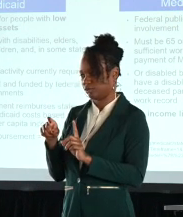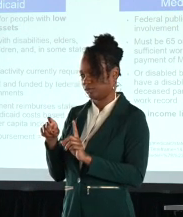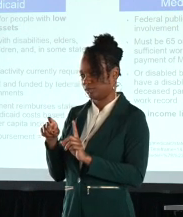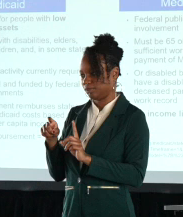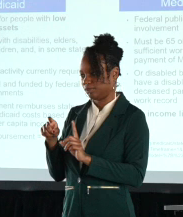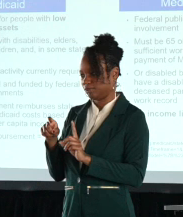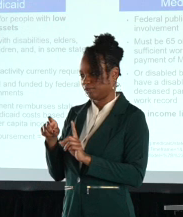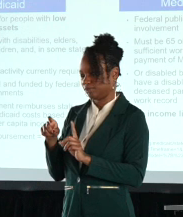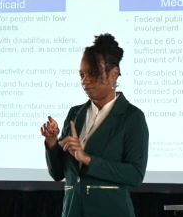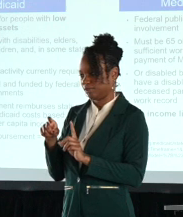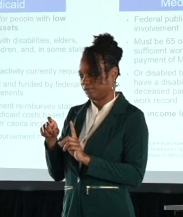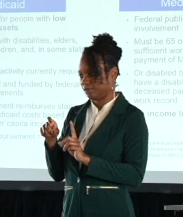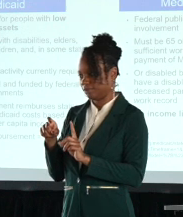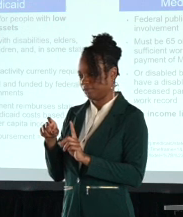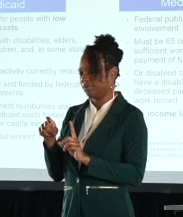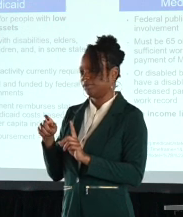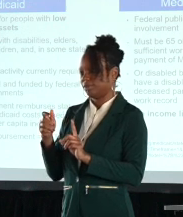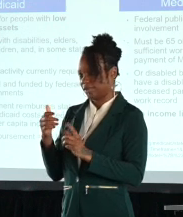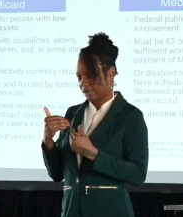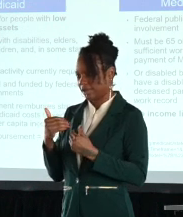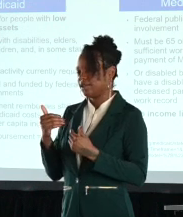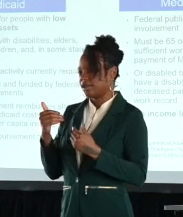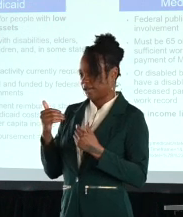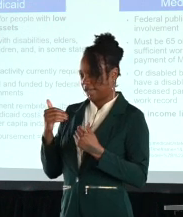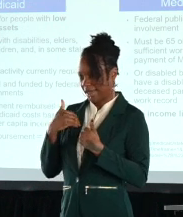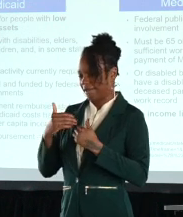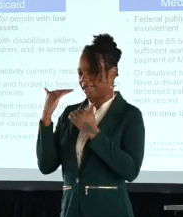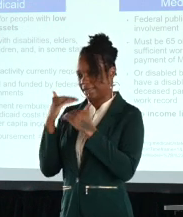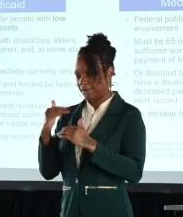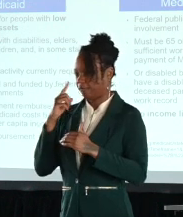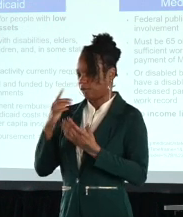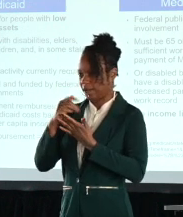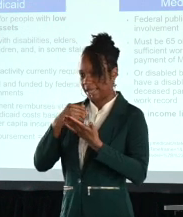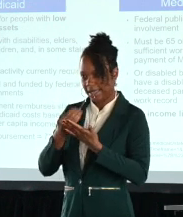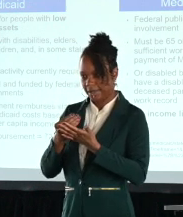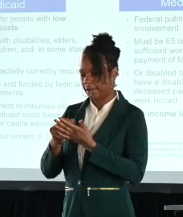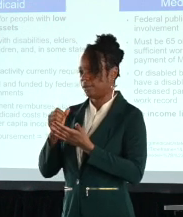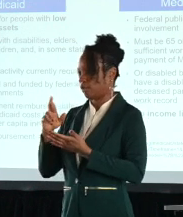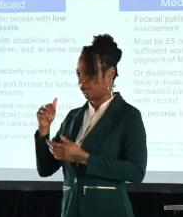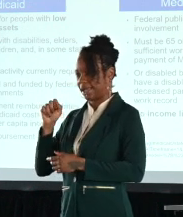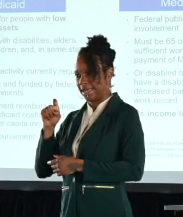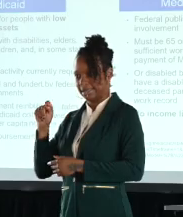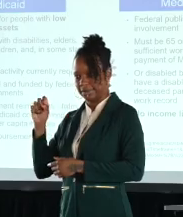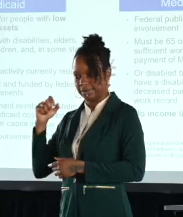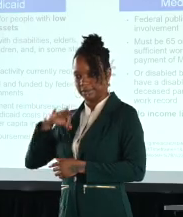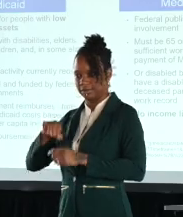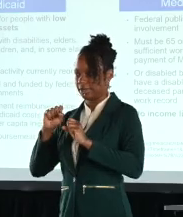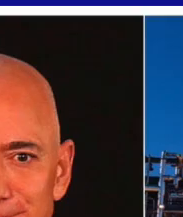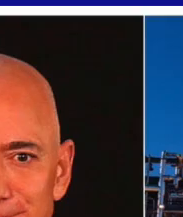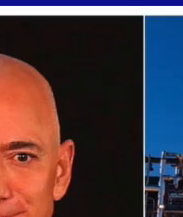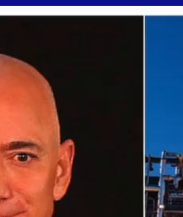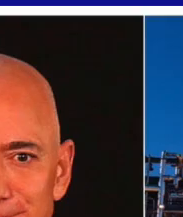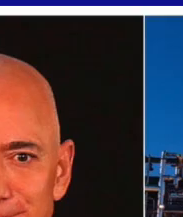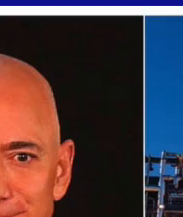All right, so let me ask you, would Jeff Bezos qualify for Medicaid or Medicare if he retired? He'll probably die with his boots on, I